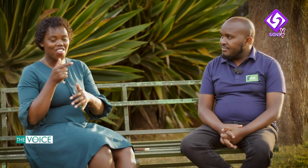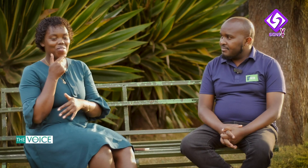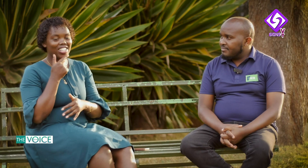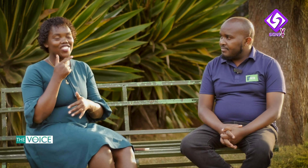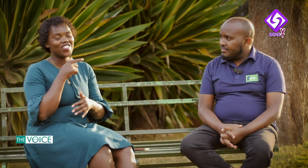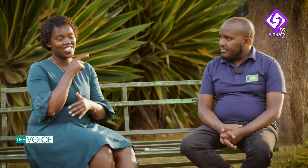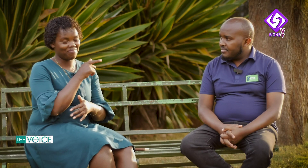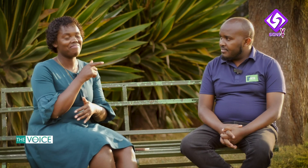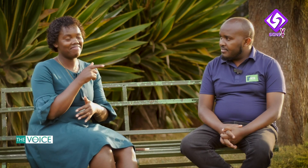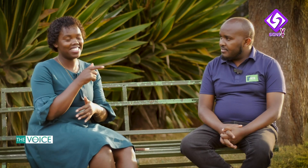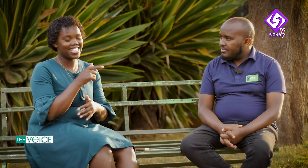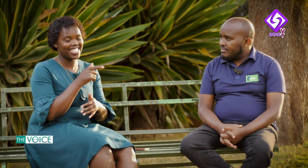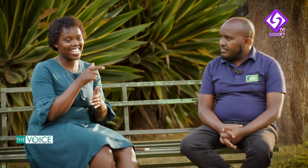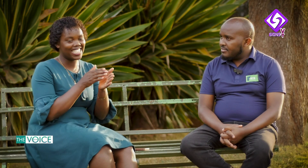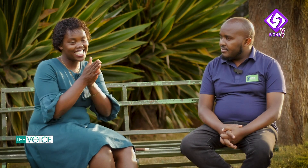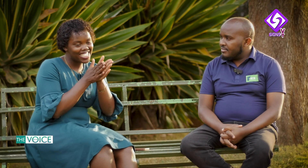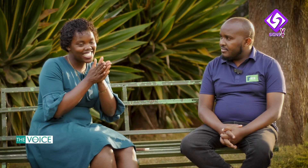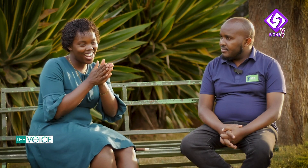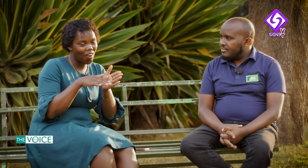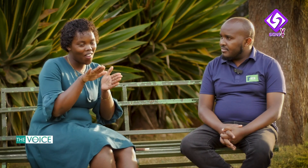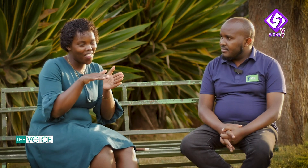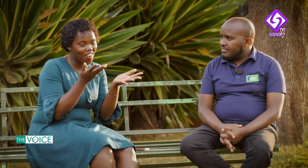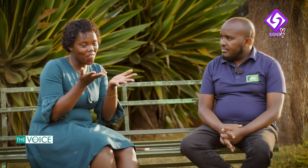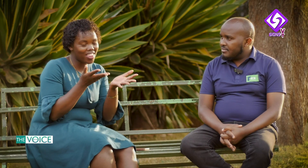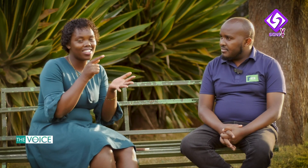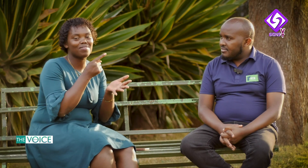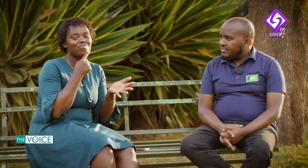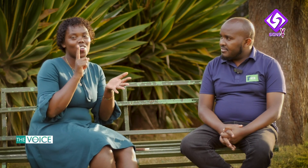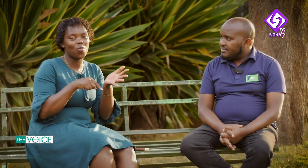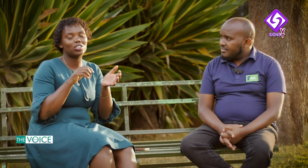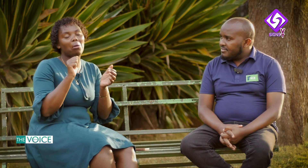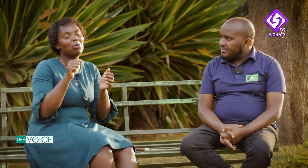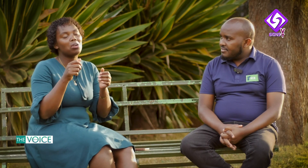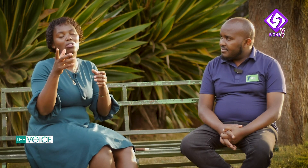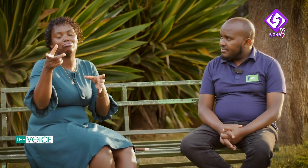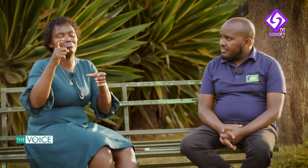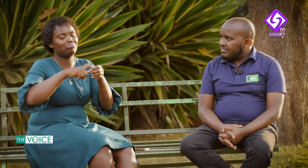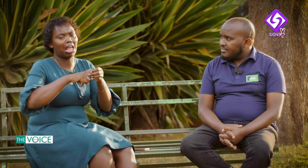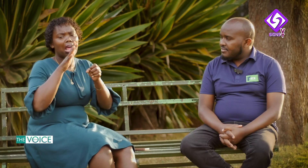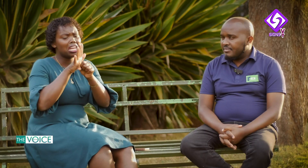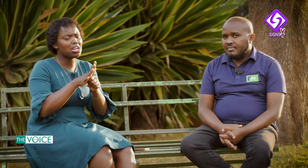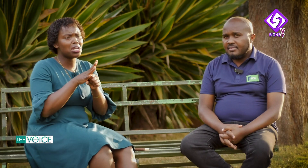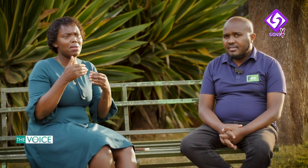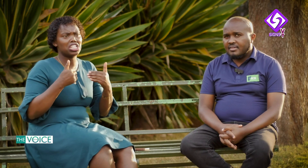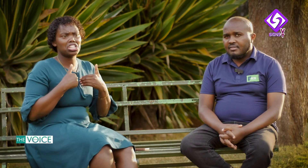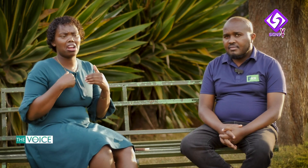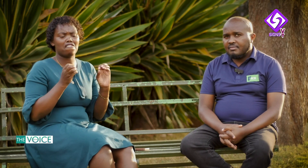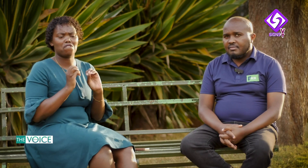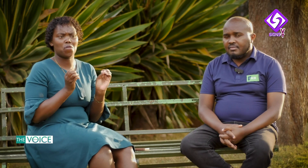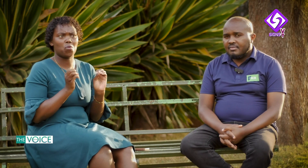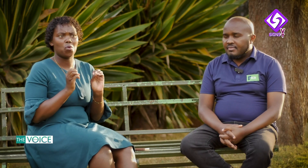How you mentioned about inclusion and how that KCB is